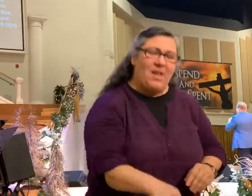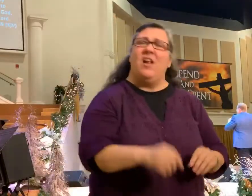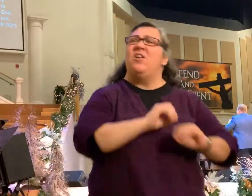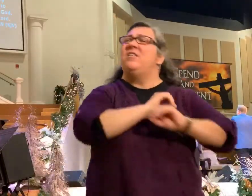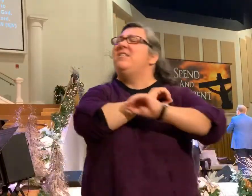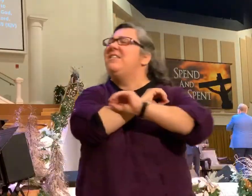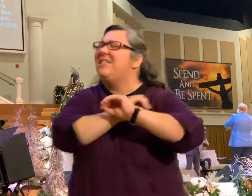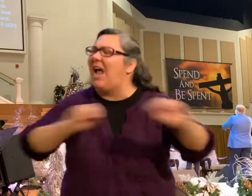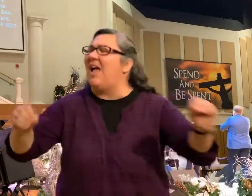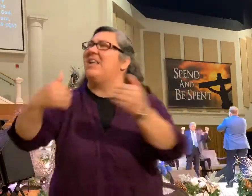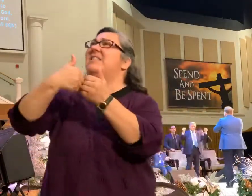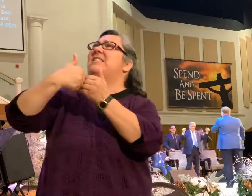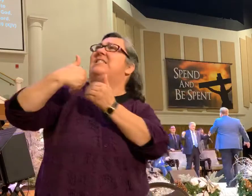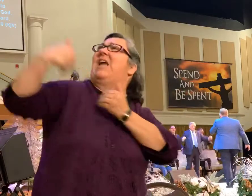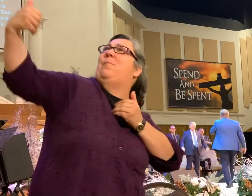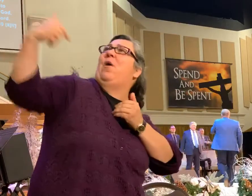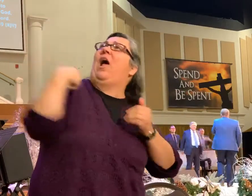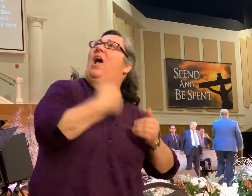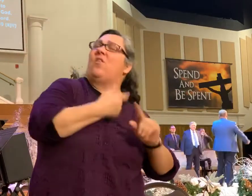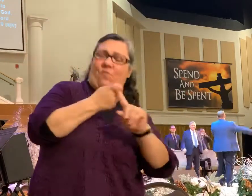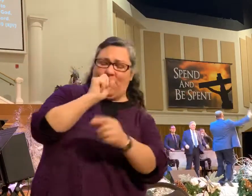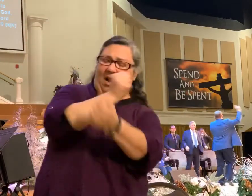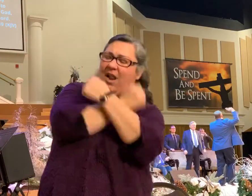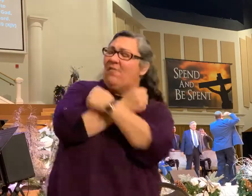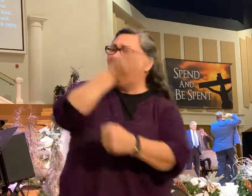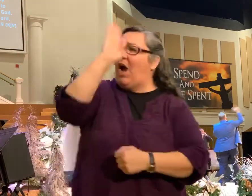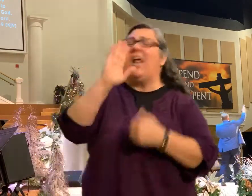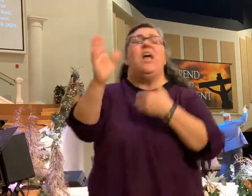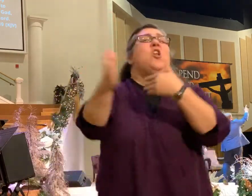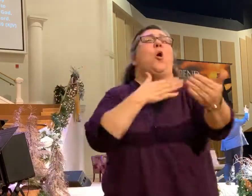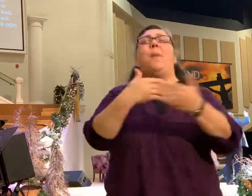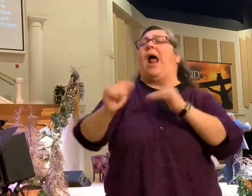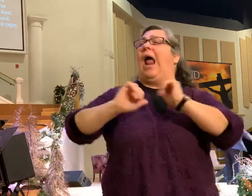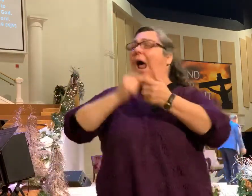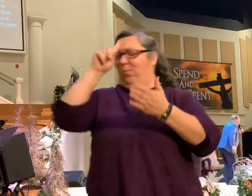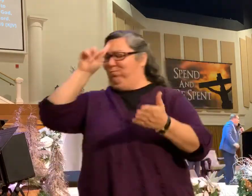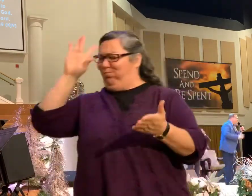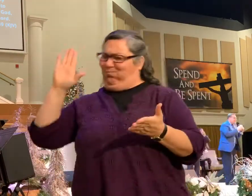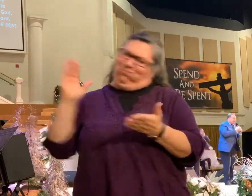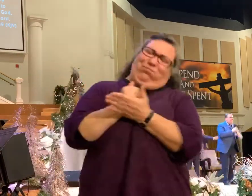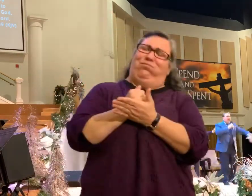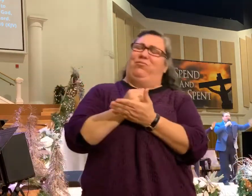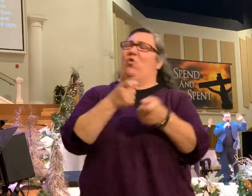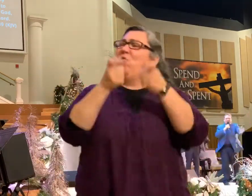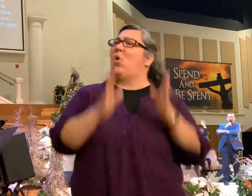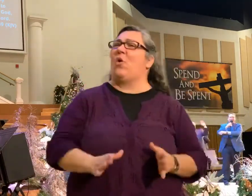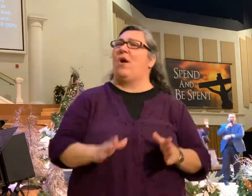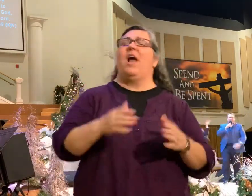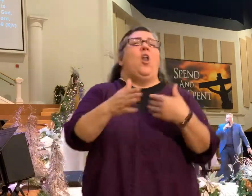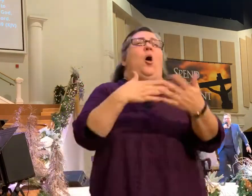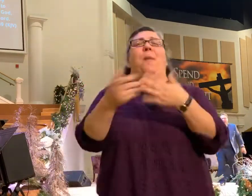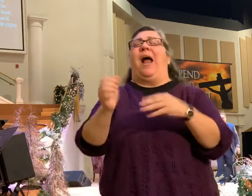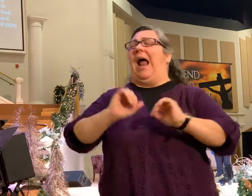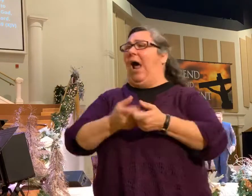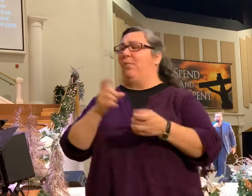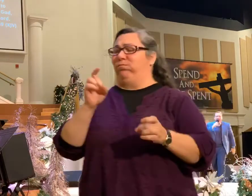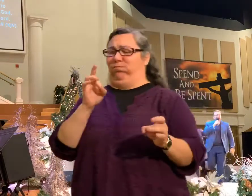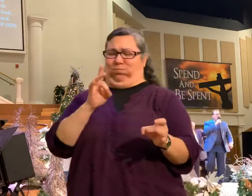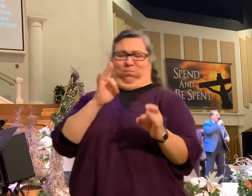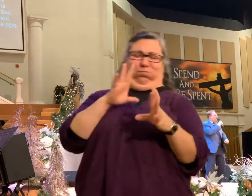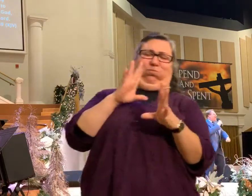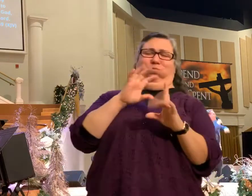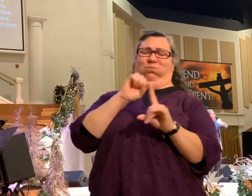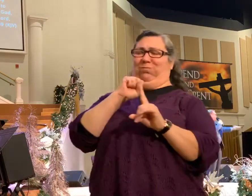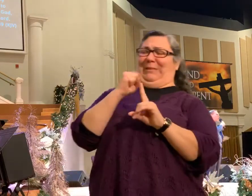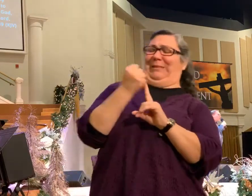ever separate us from the love of God. It don't matter how perverted the ruler is. It don't matter how decadent the society is.